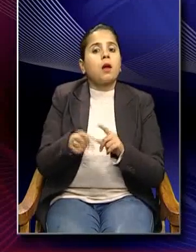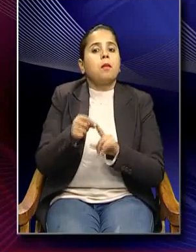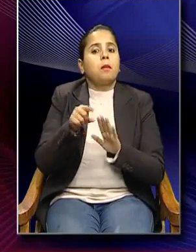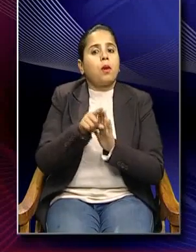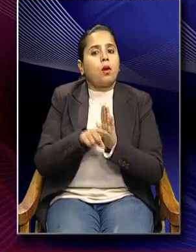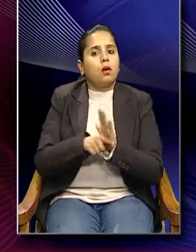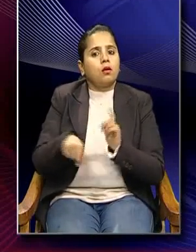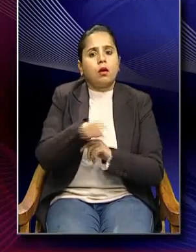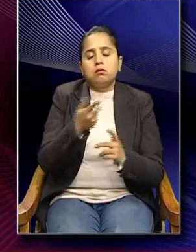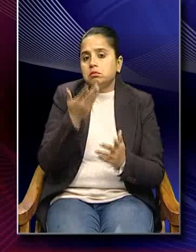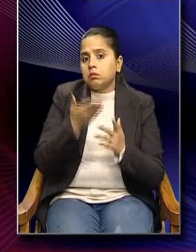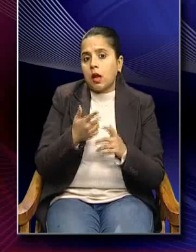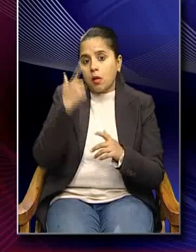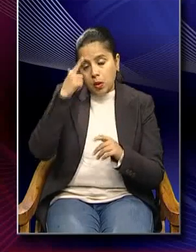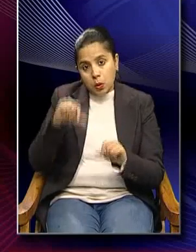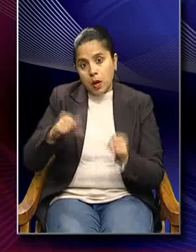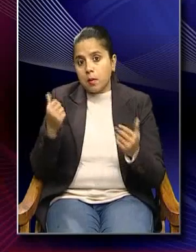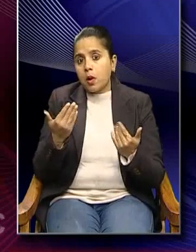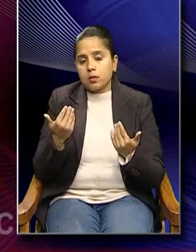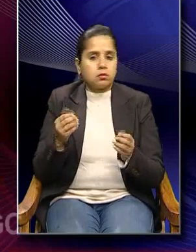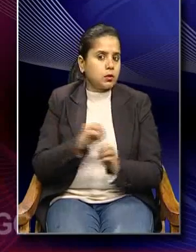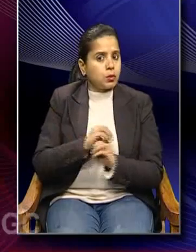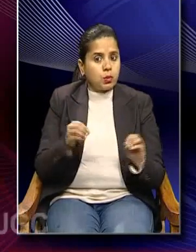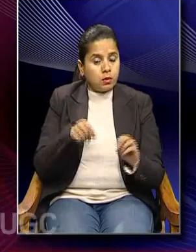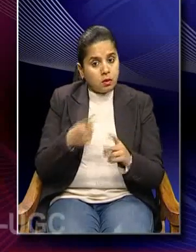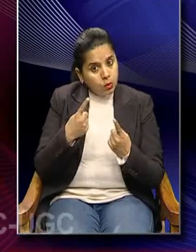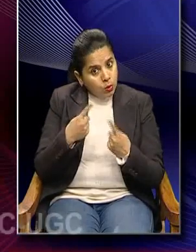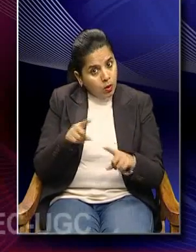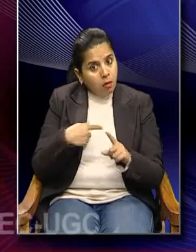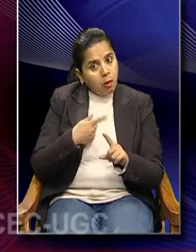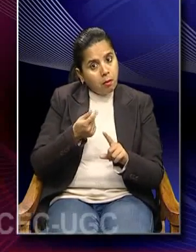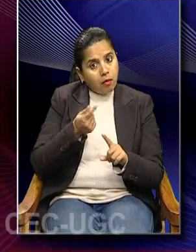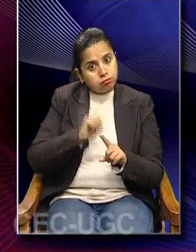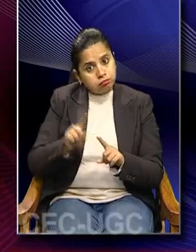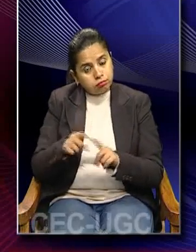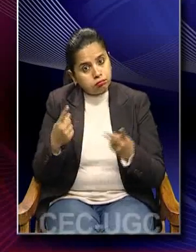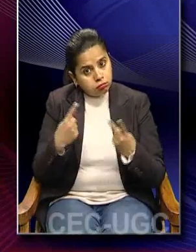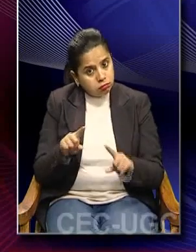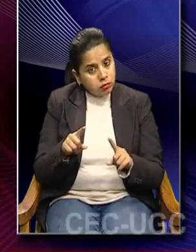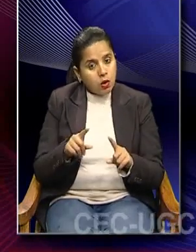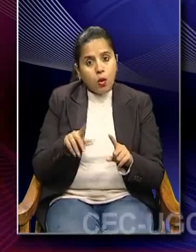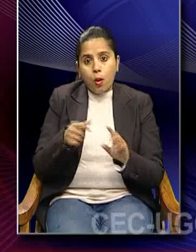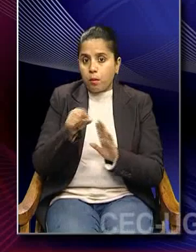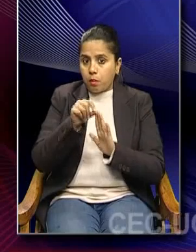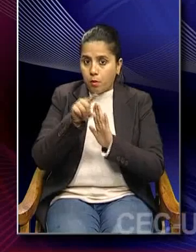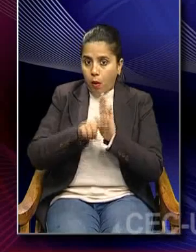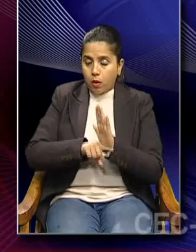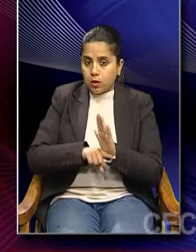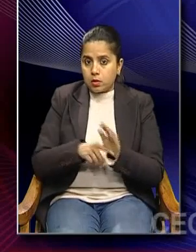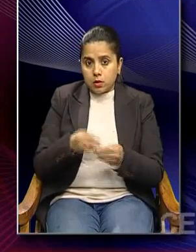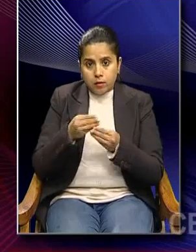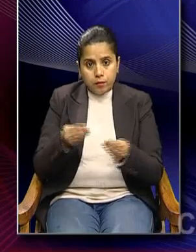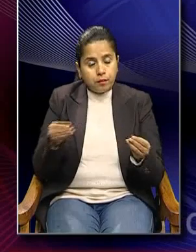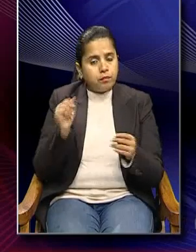they are unpredictable. So is it ethical to spend money on it, or provide policies and